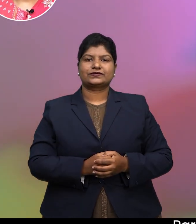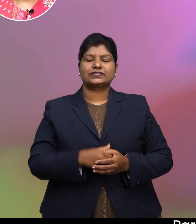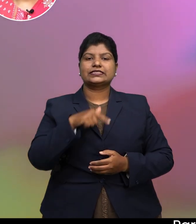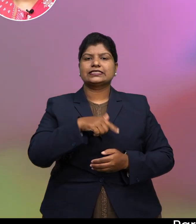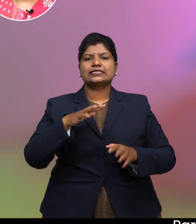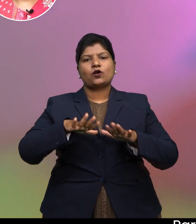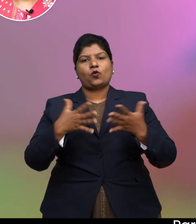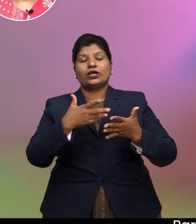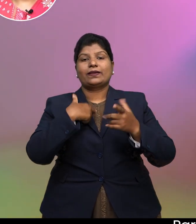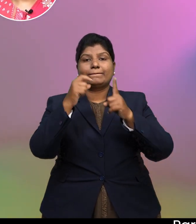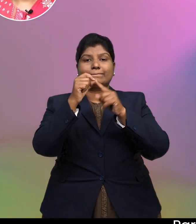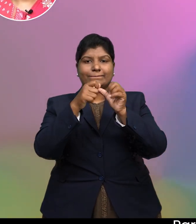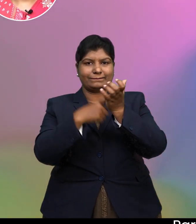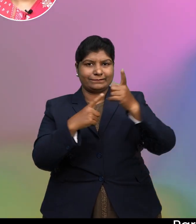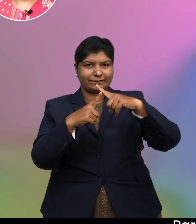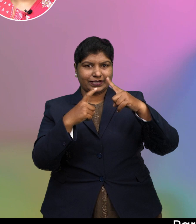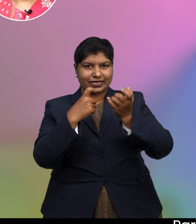parturition or childbirth.